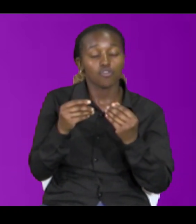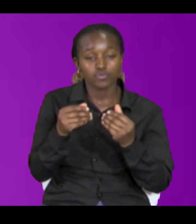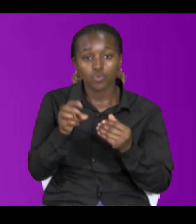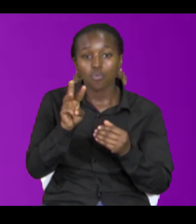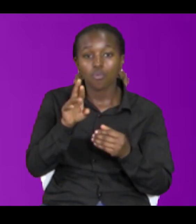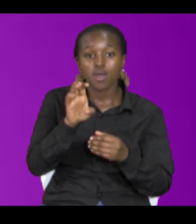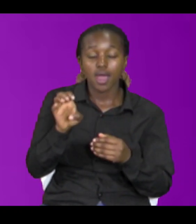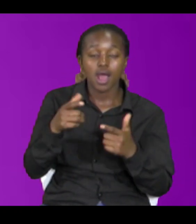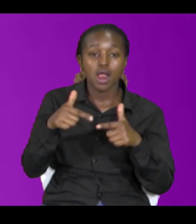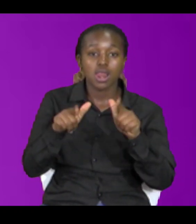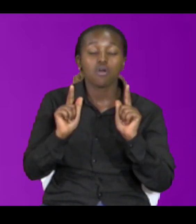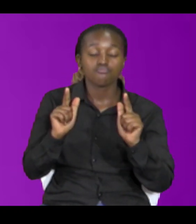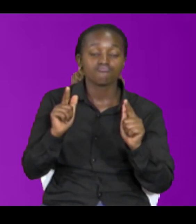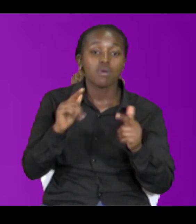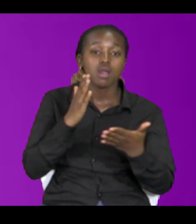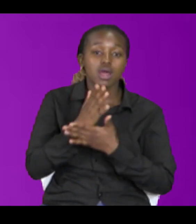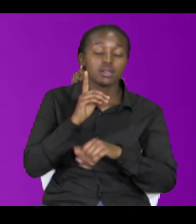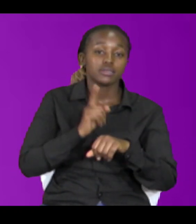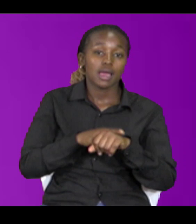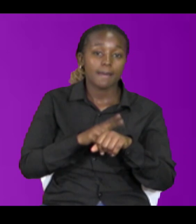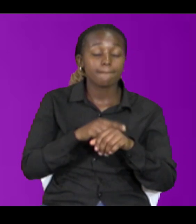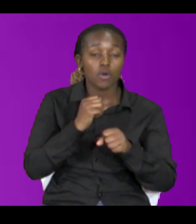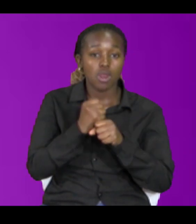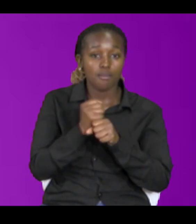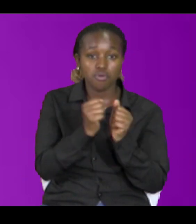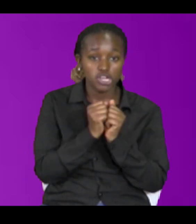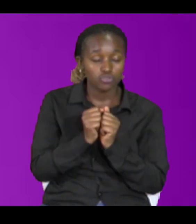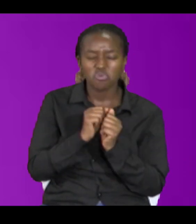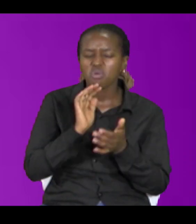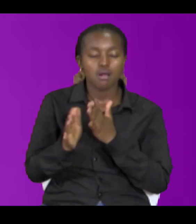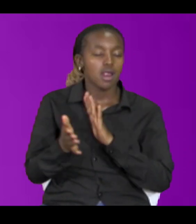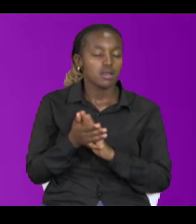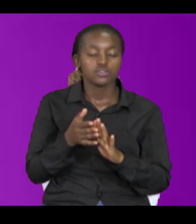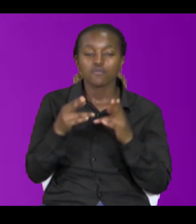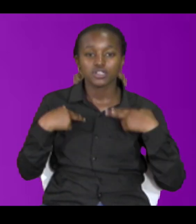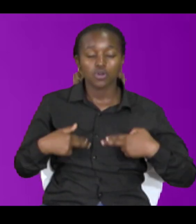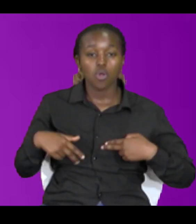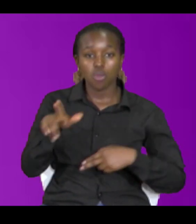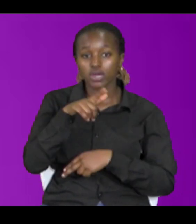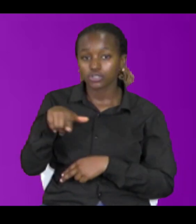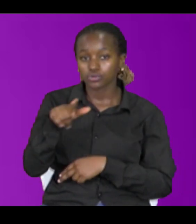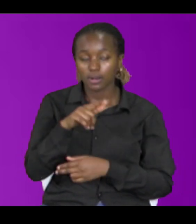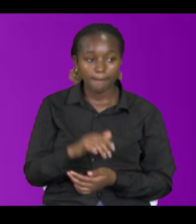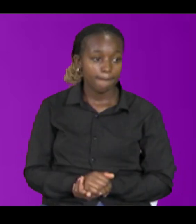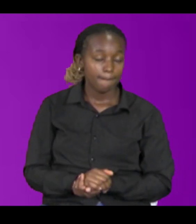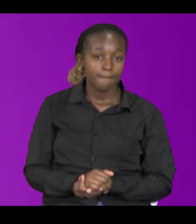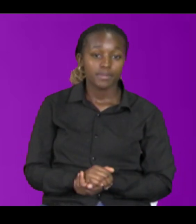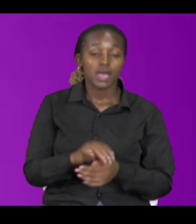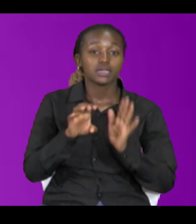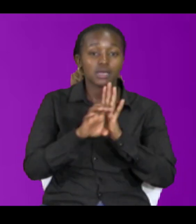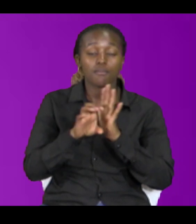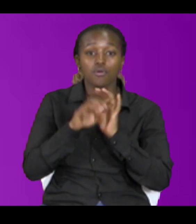real-time collaboration, regardless of physical location. For instance, screen readers